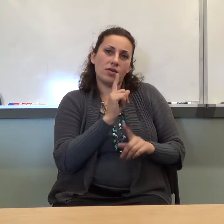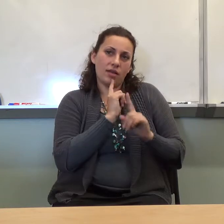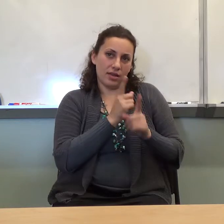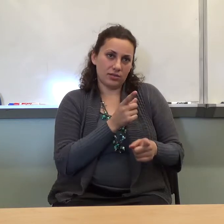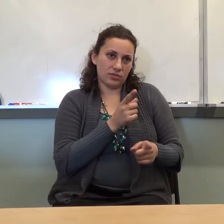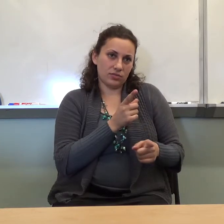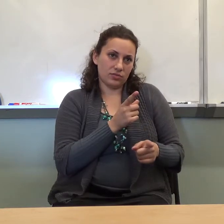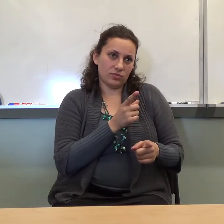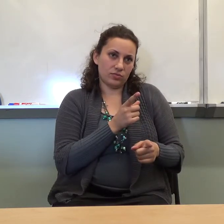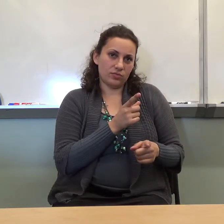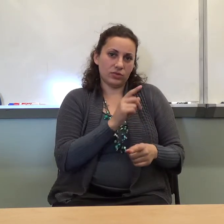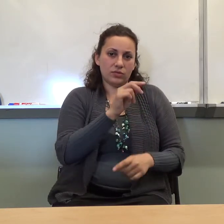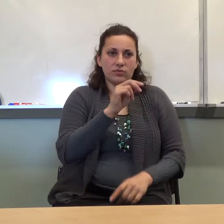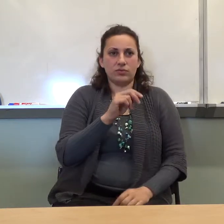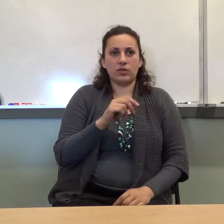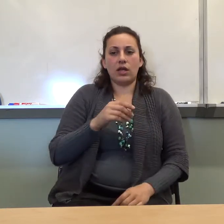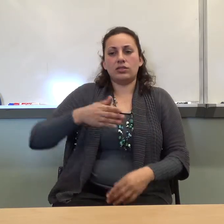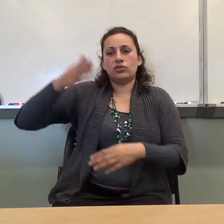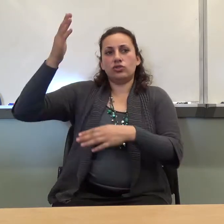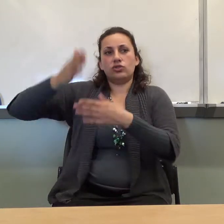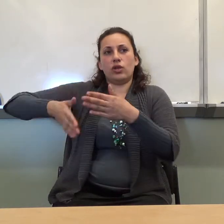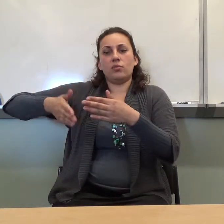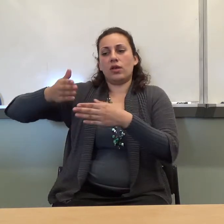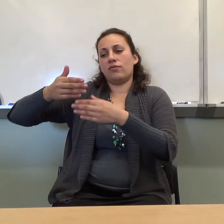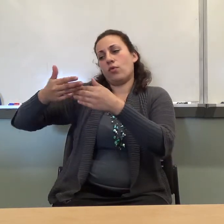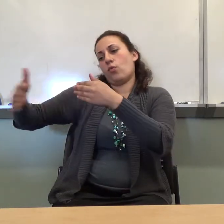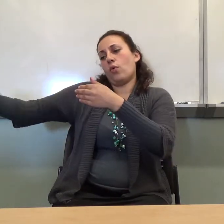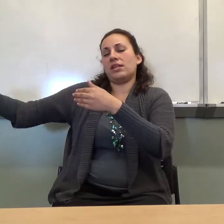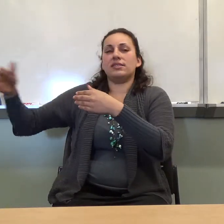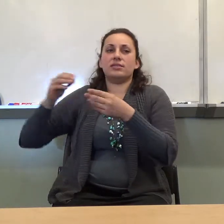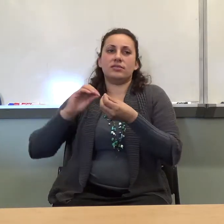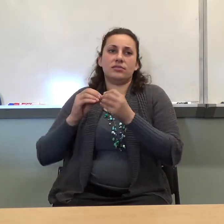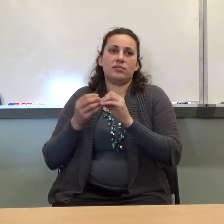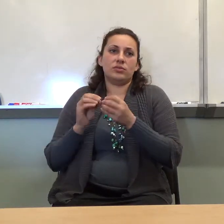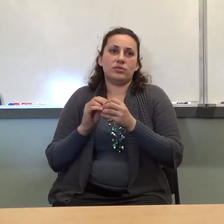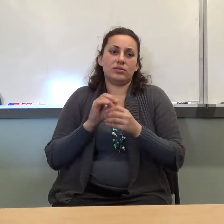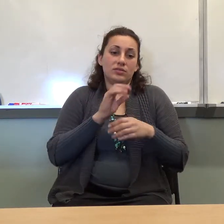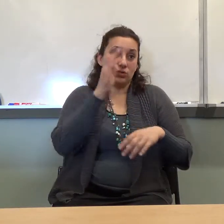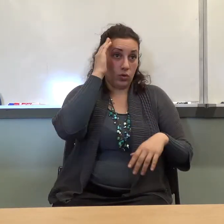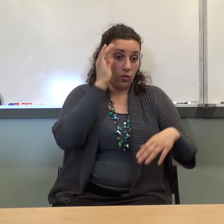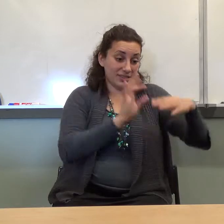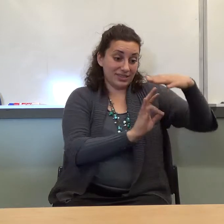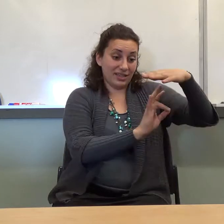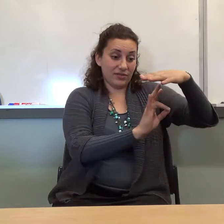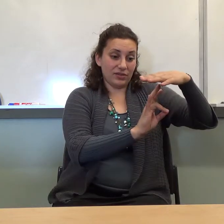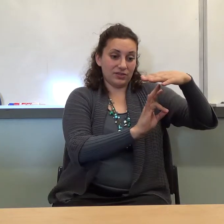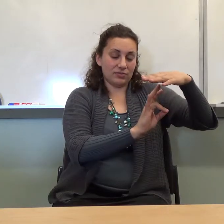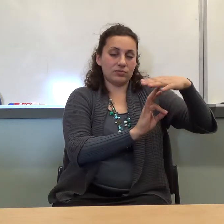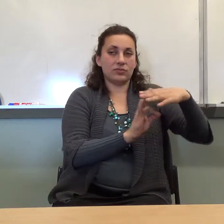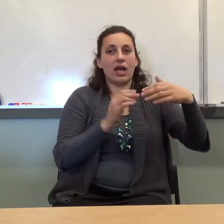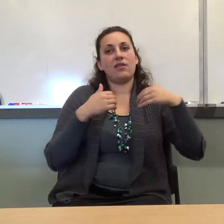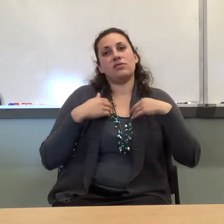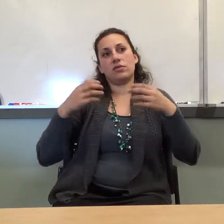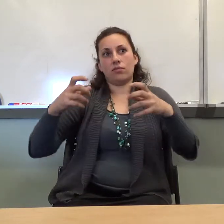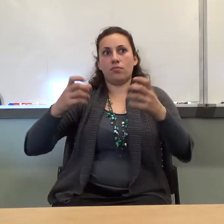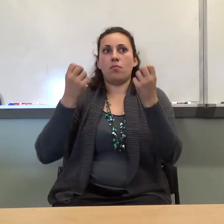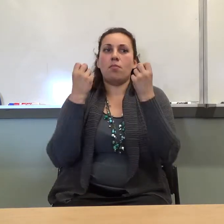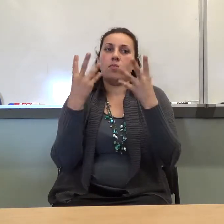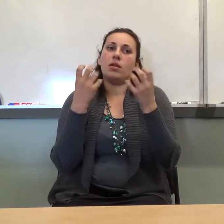chopped off everything else. And because it's a seventh, you know it's going to be a big chunk that repeats. Yeah? And we chopped the